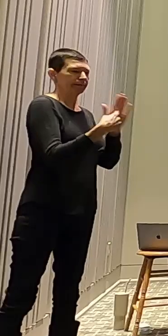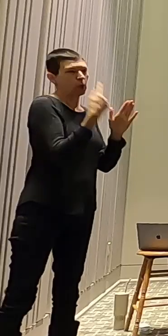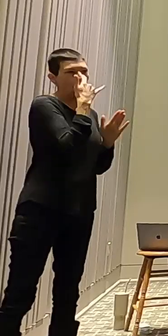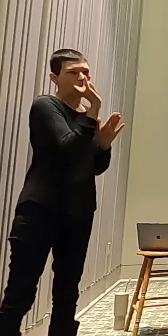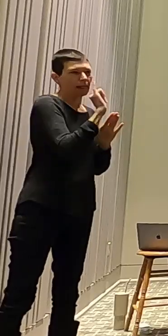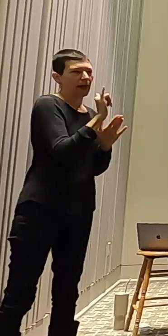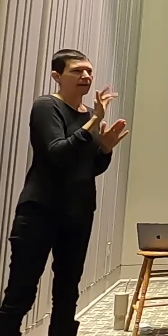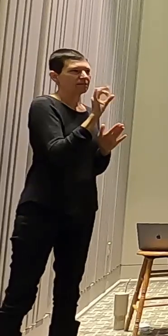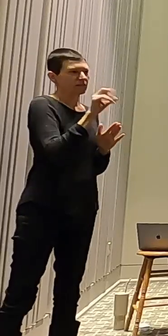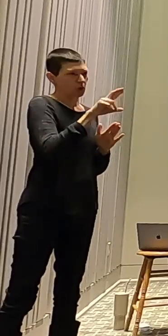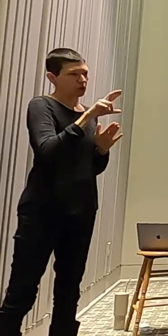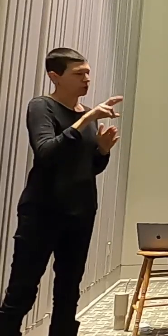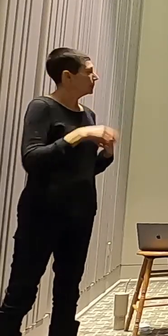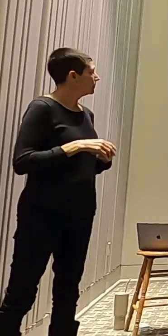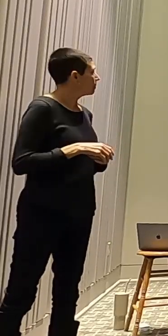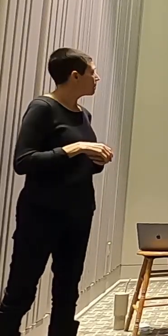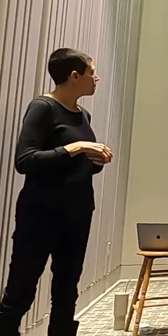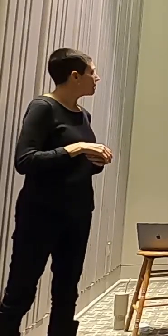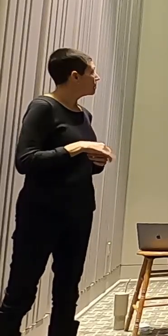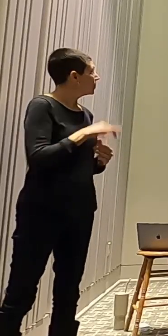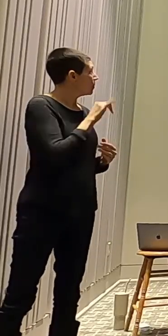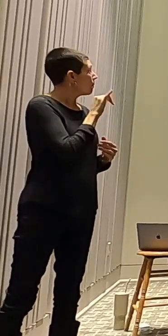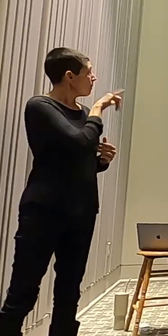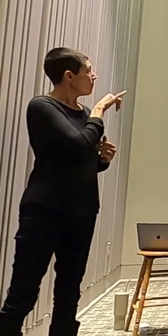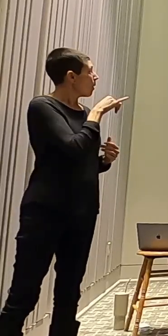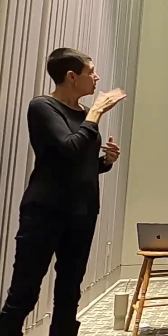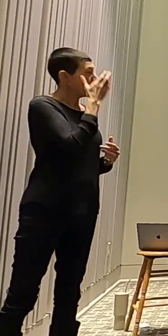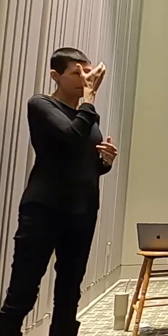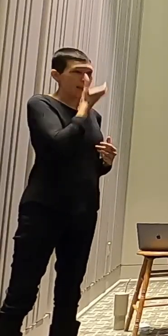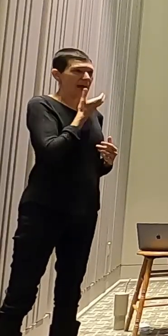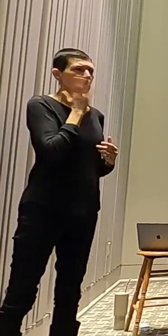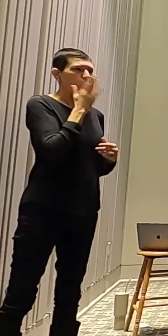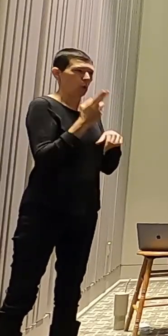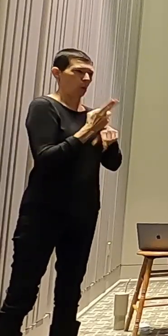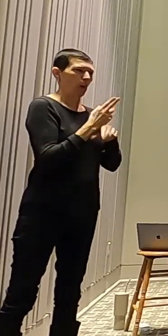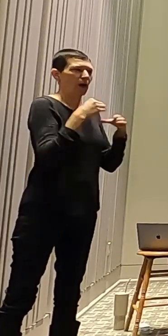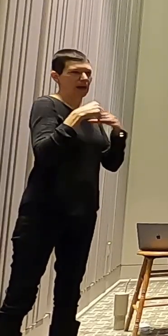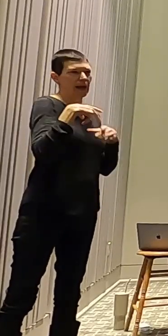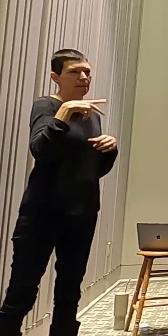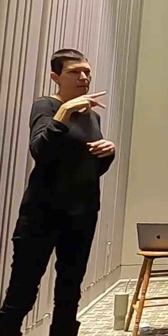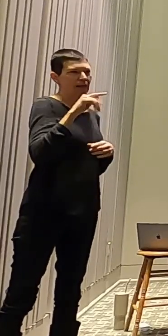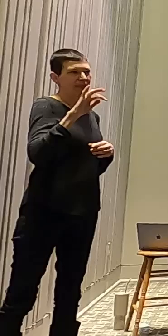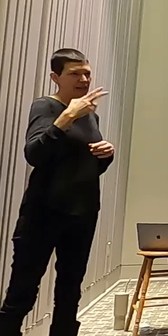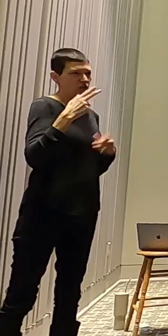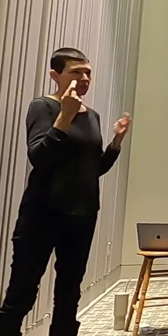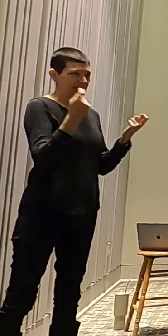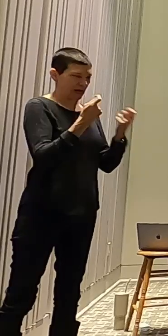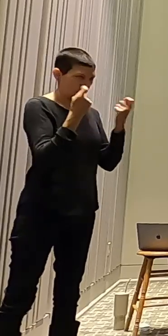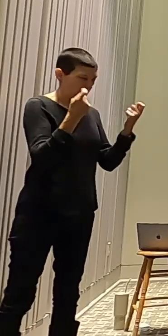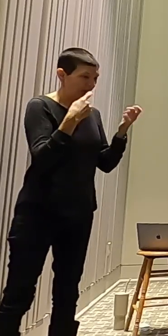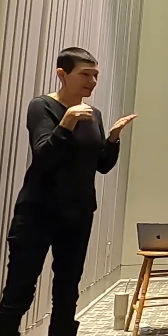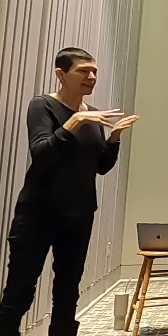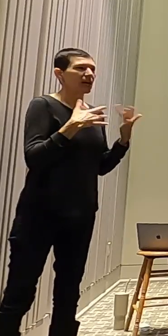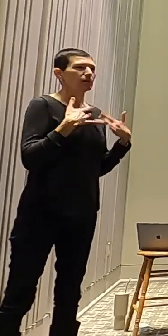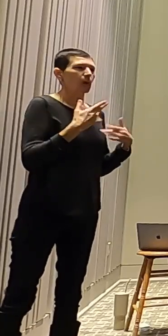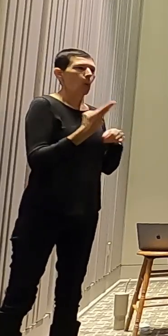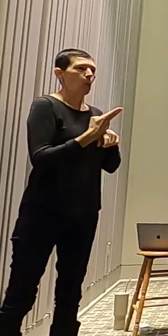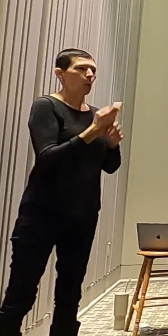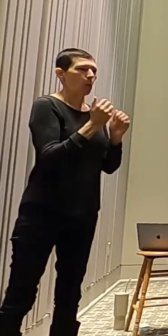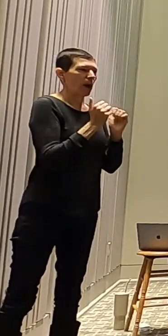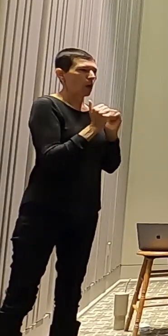beaver. A mask like this would have been worn at a potlatch ceremony, and a dancer would wear it with